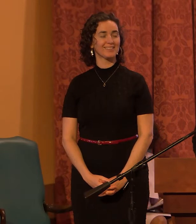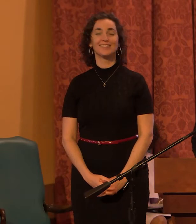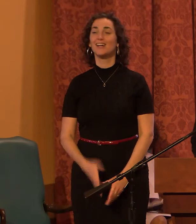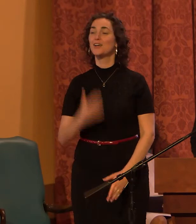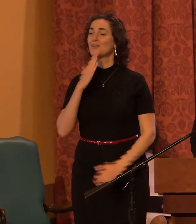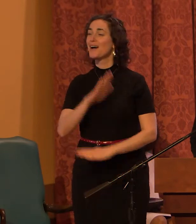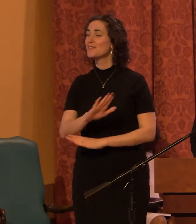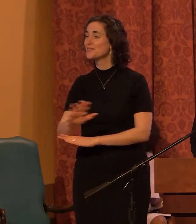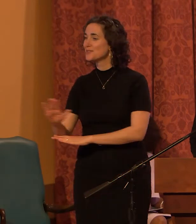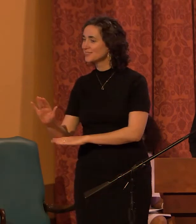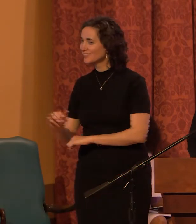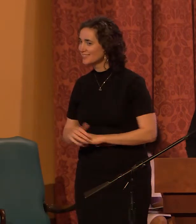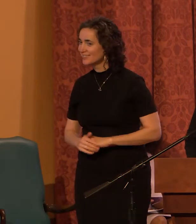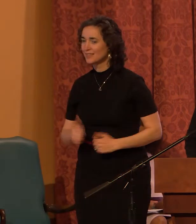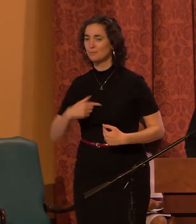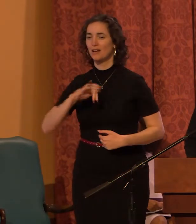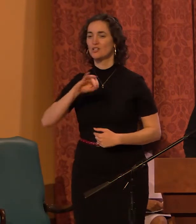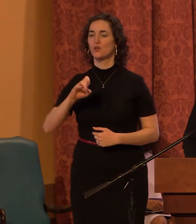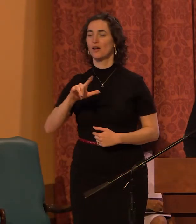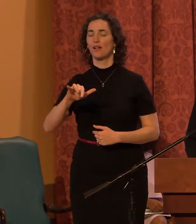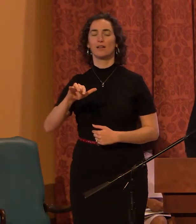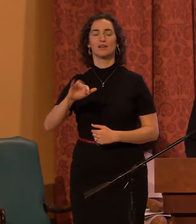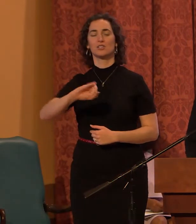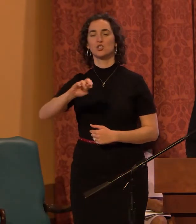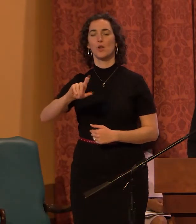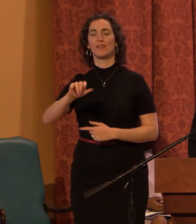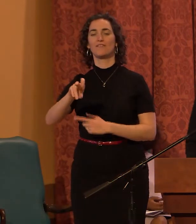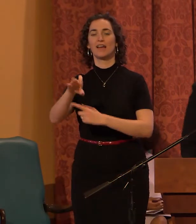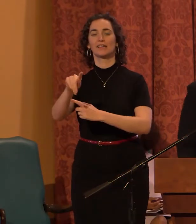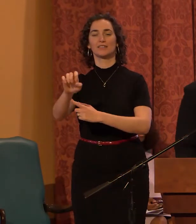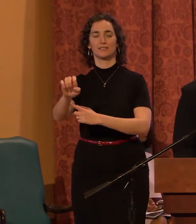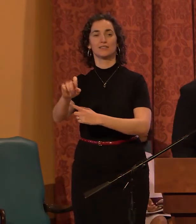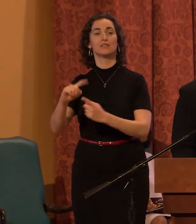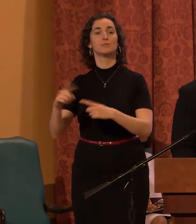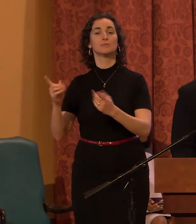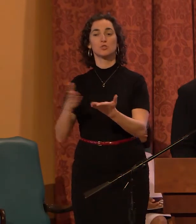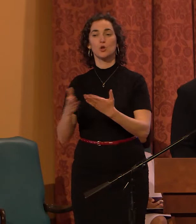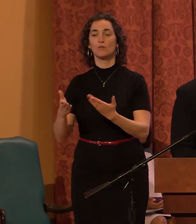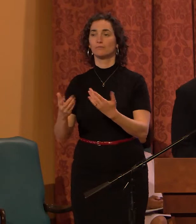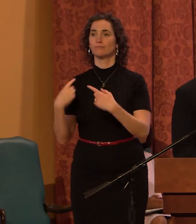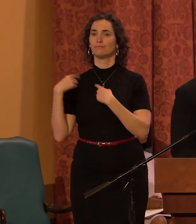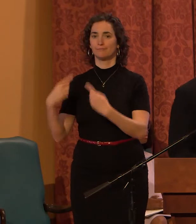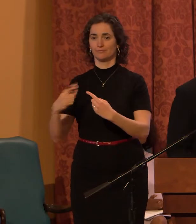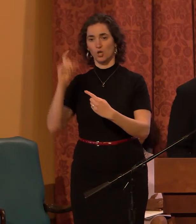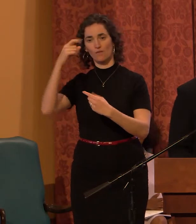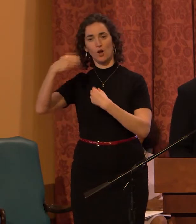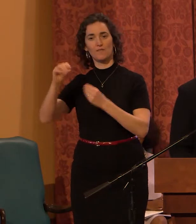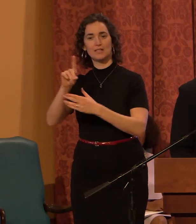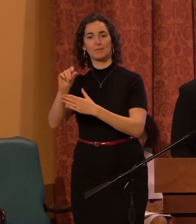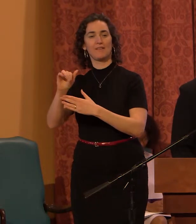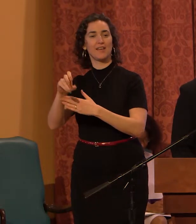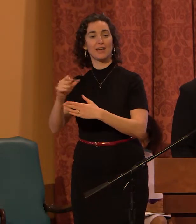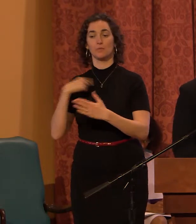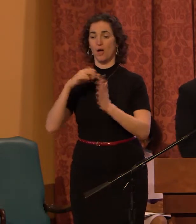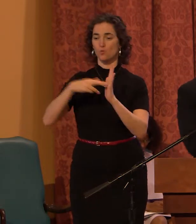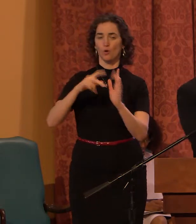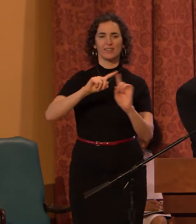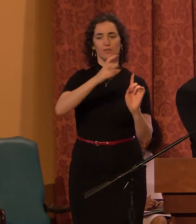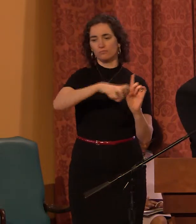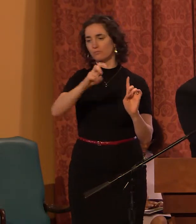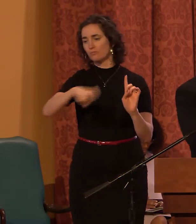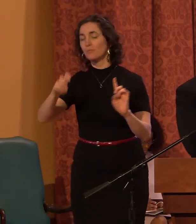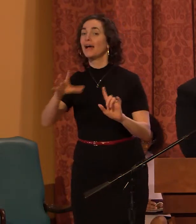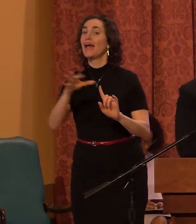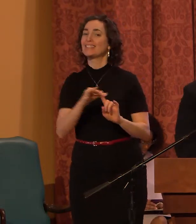Good afternoon, everyone. I'm Joel Jolivet, and I've served in almost every role within the Governor's Office of Disability Affairs, except